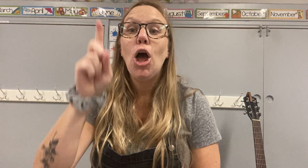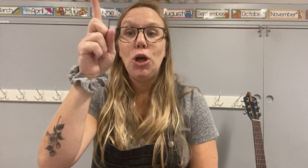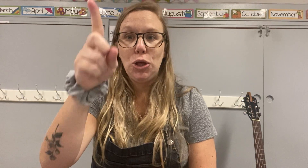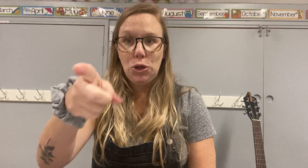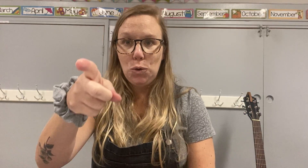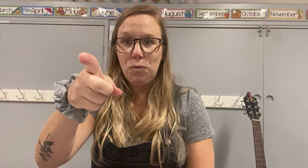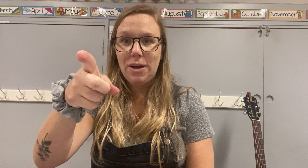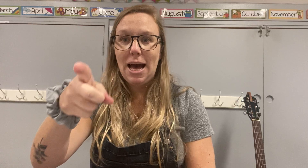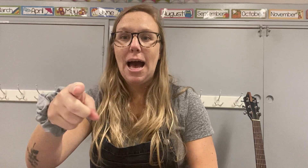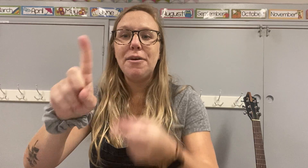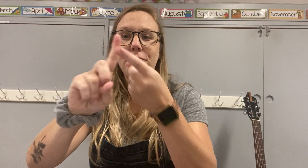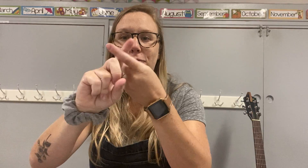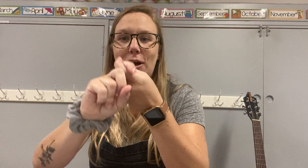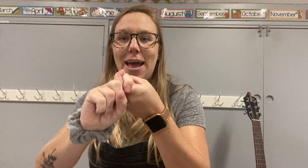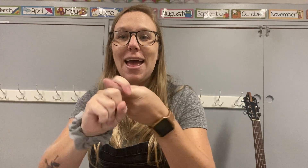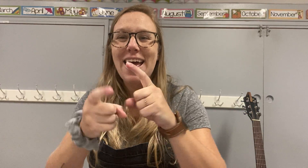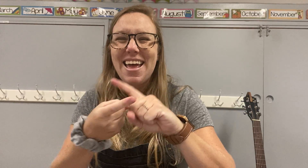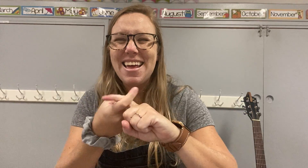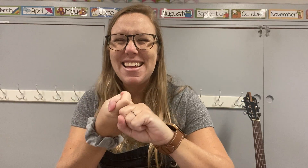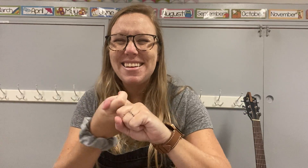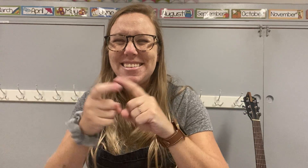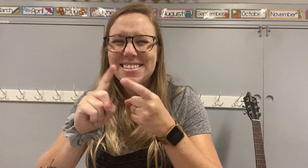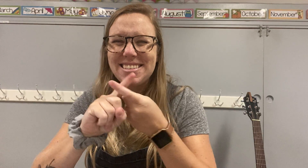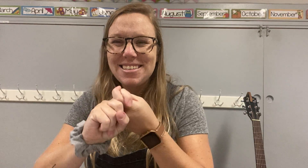You've got a friend. Great.